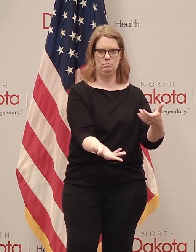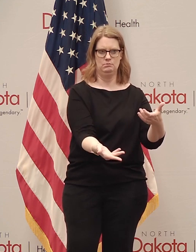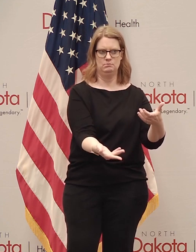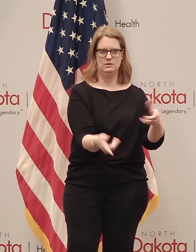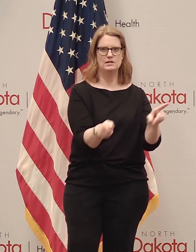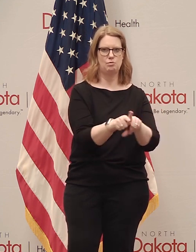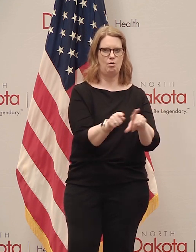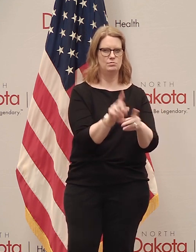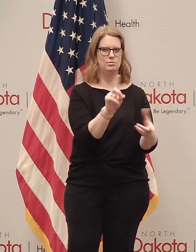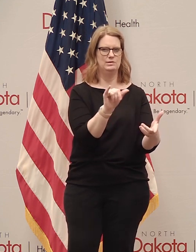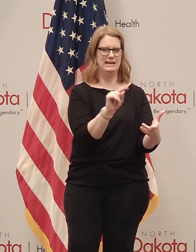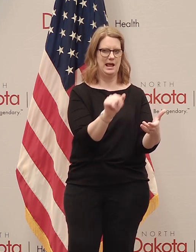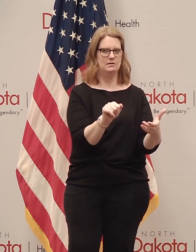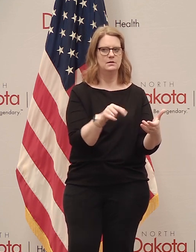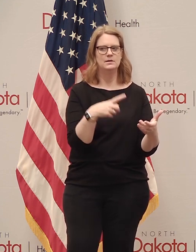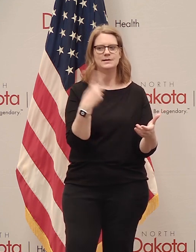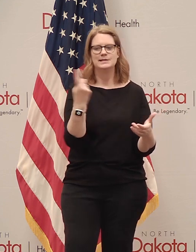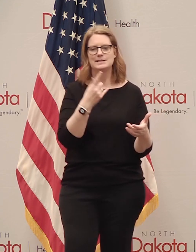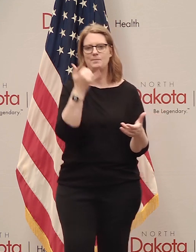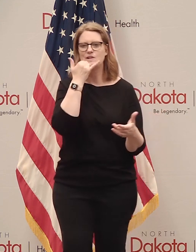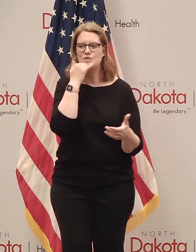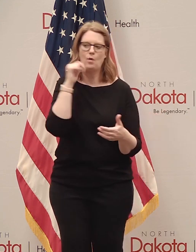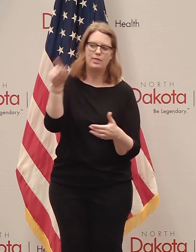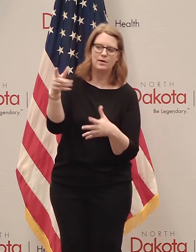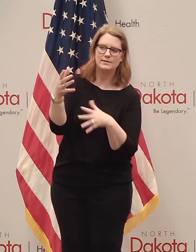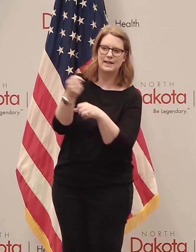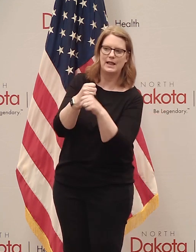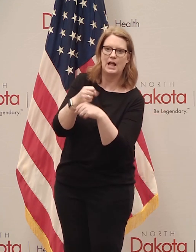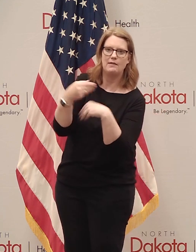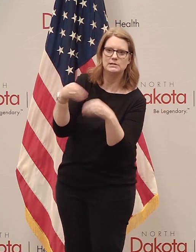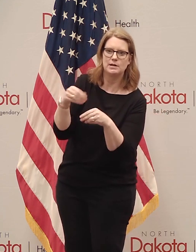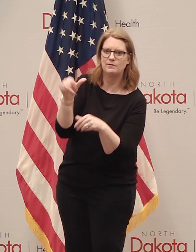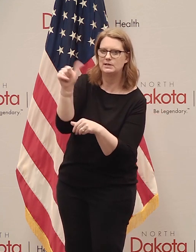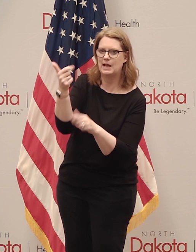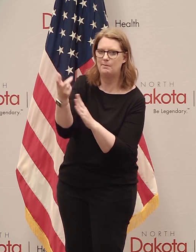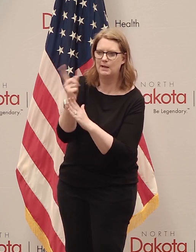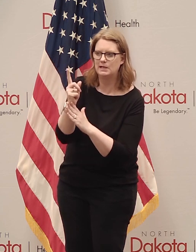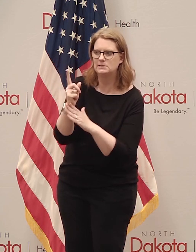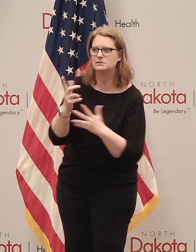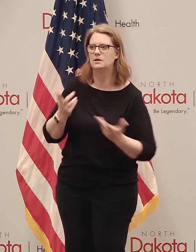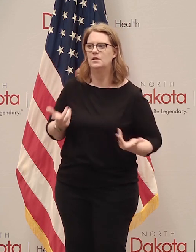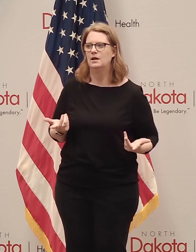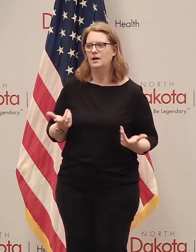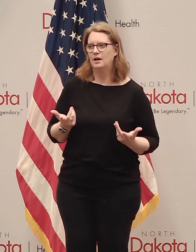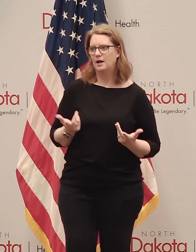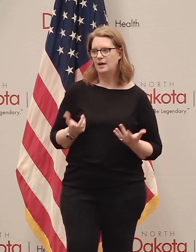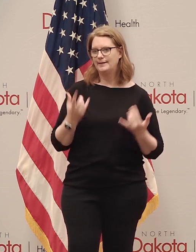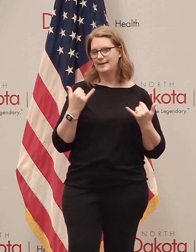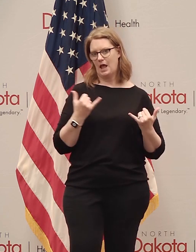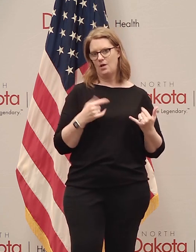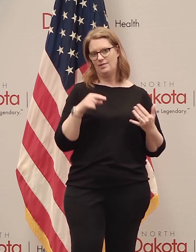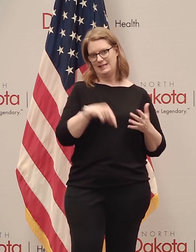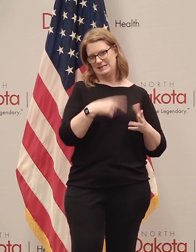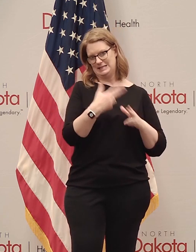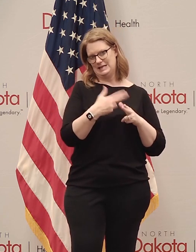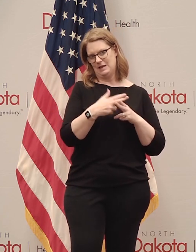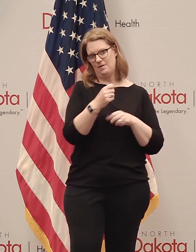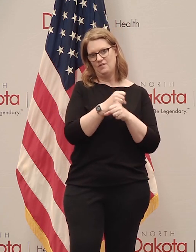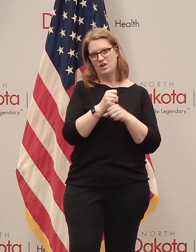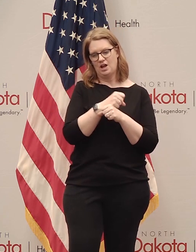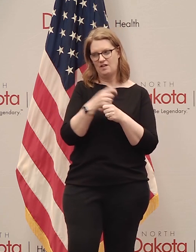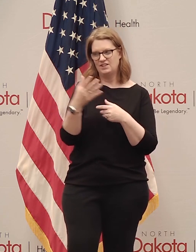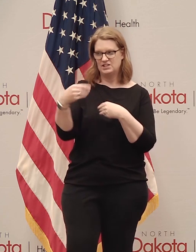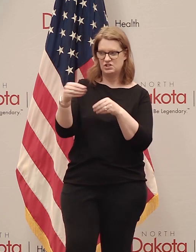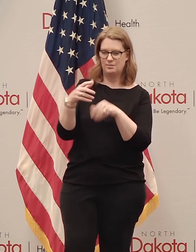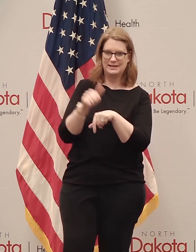data. So there's somebody's phone was at the coffee shop for 10 minutes, and now we're going to say this is the name of our coffee shop. We're going to